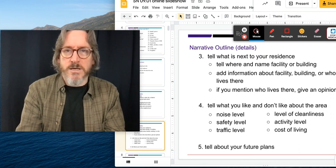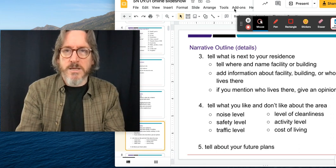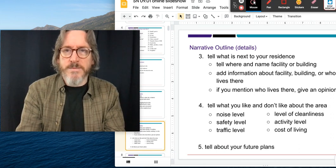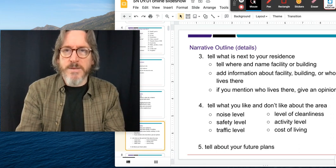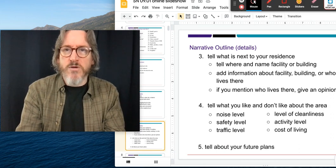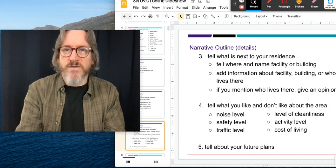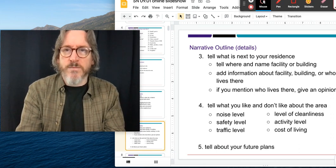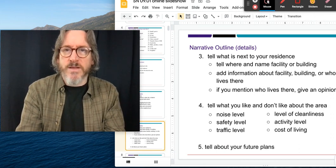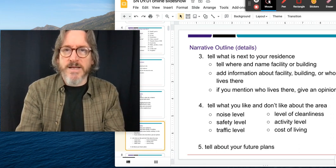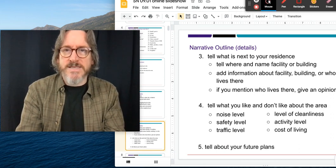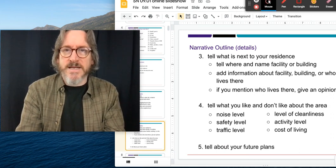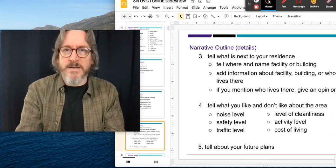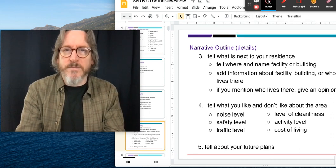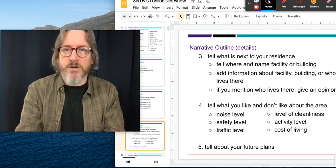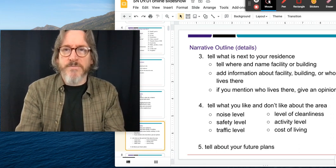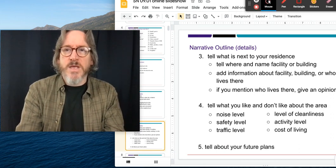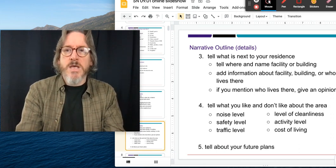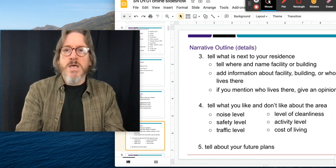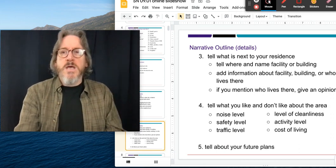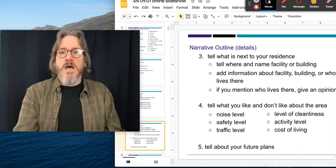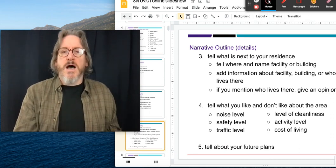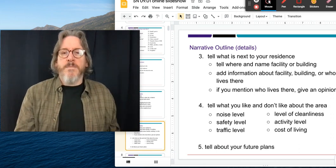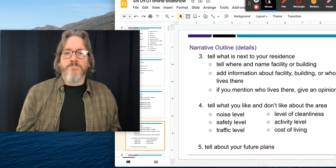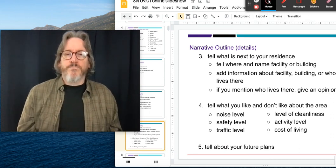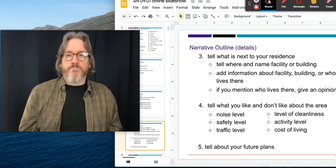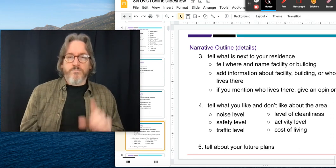not going to let me move it. Well, that's handy. Okay.